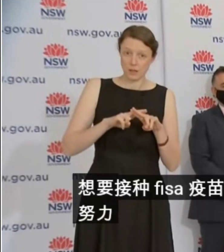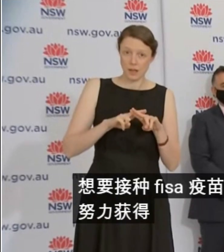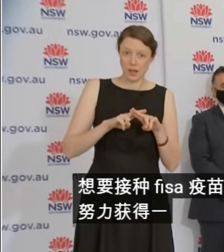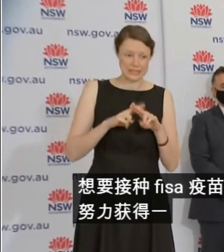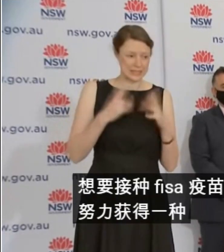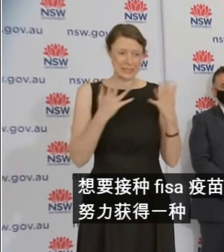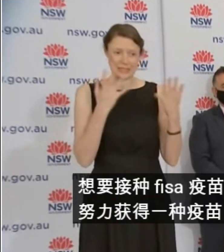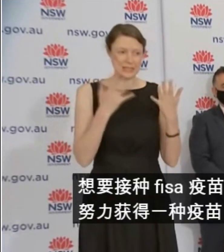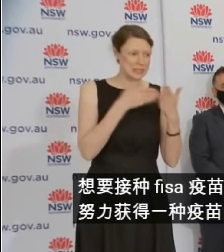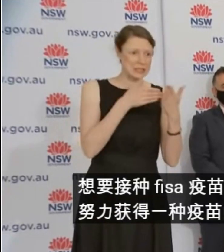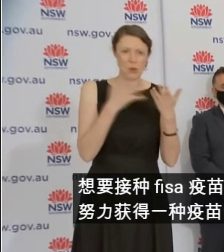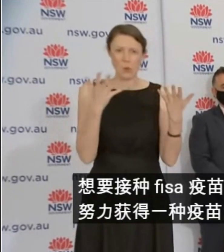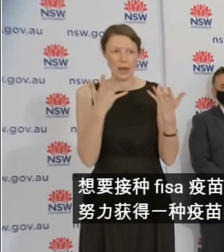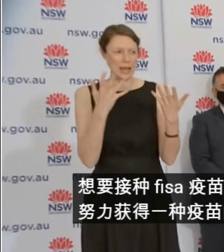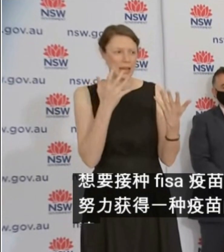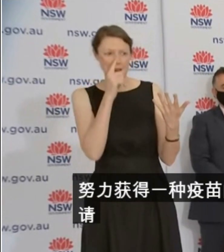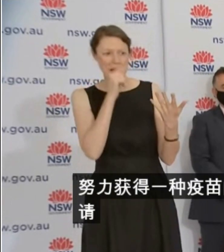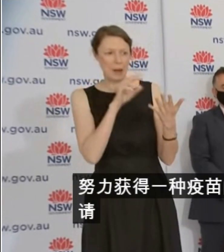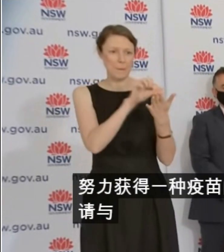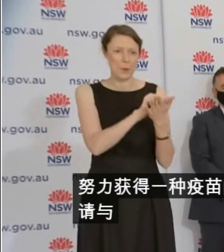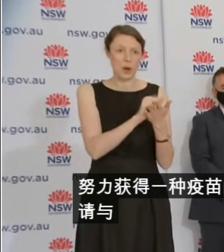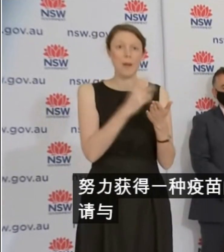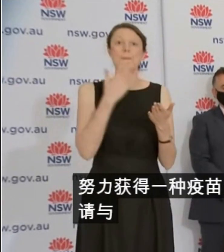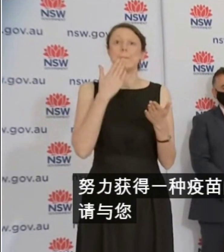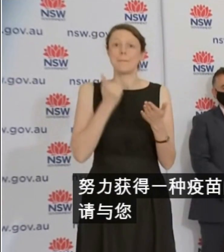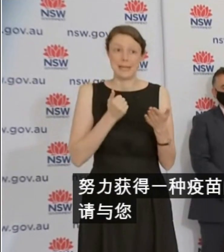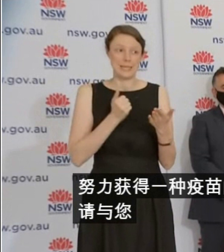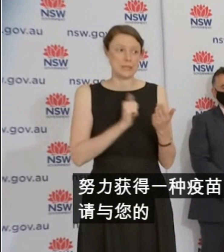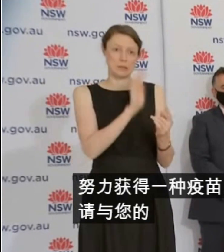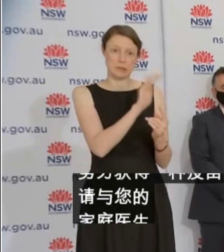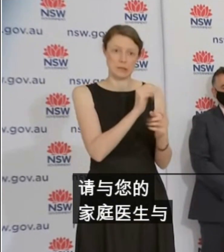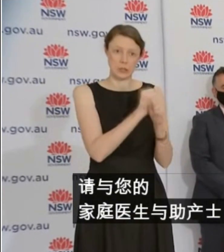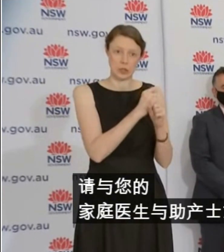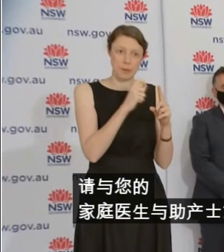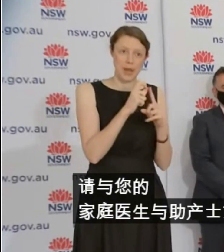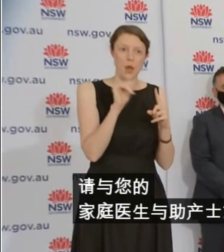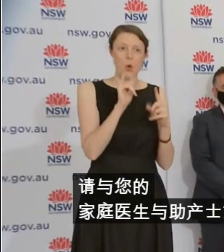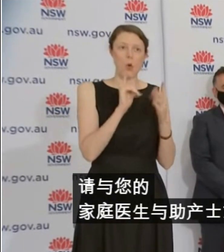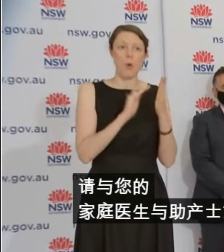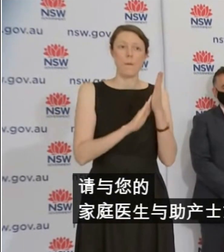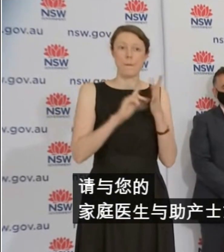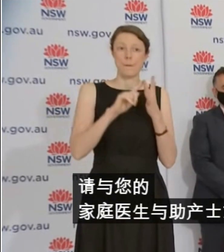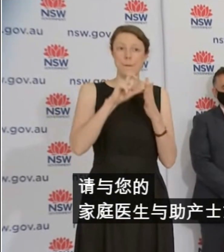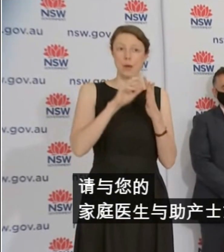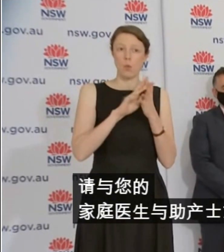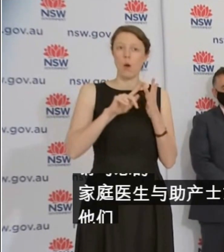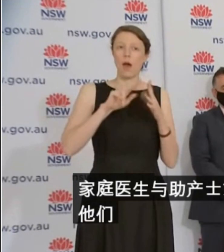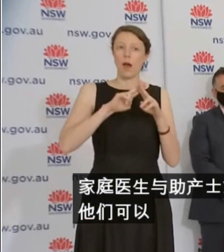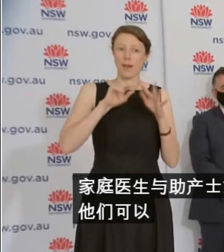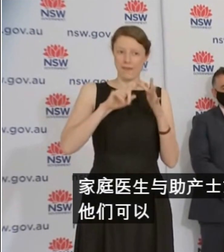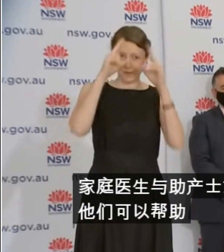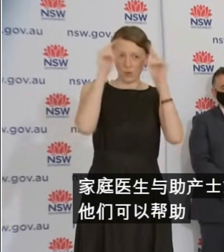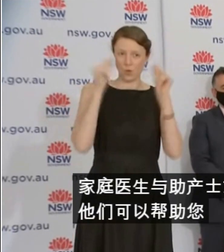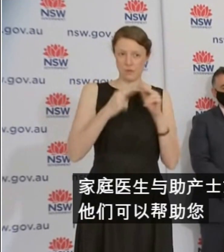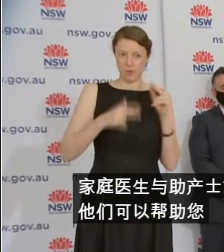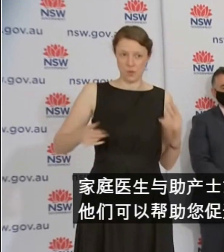is struggling to get access to one, to please discuss that with your GP, with your midwife or with your obstetrician, who can